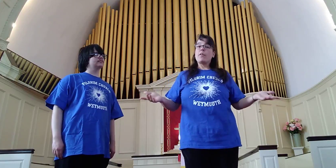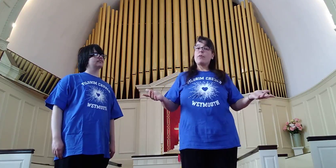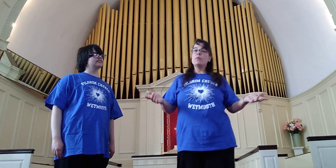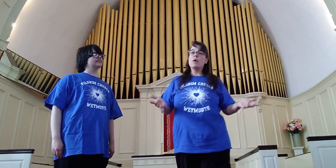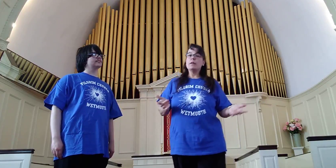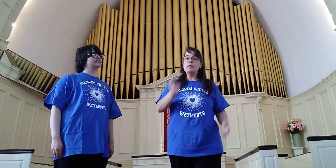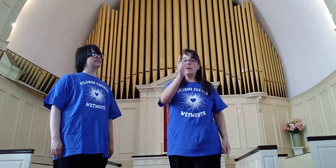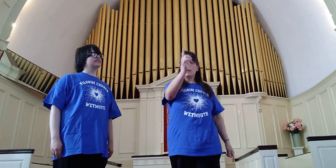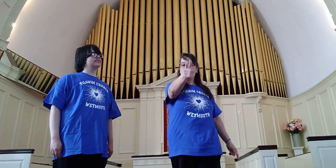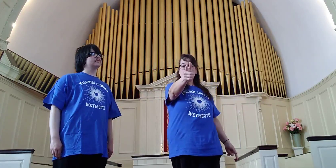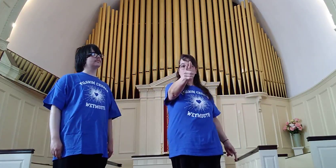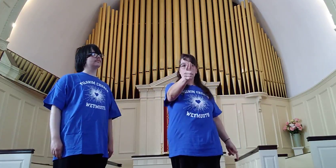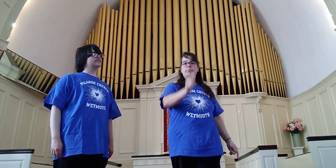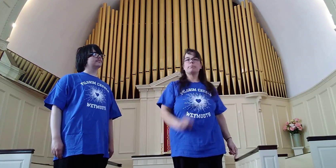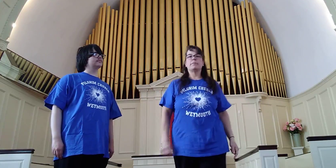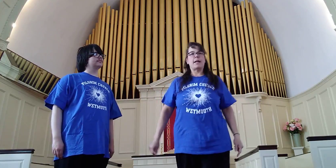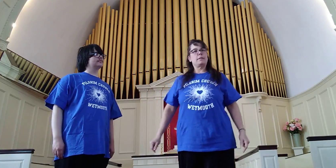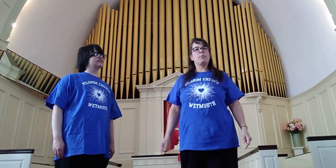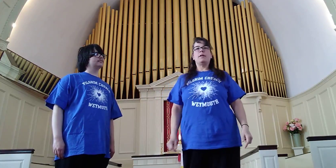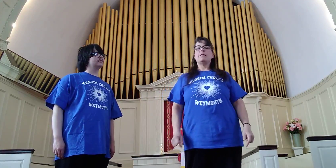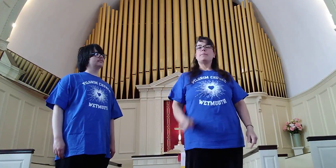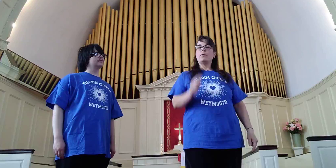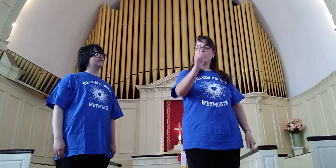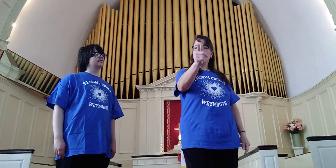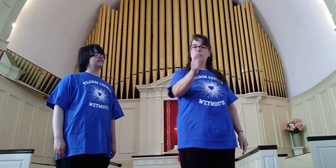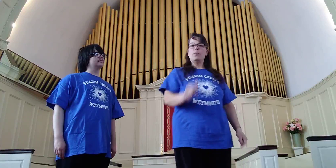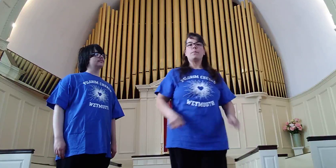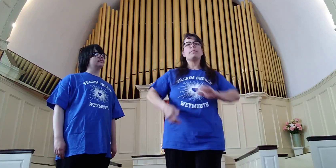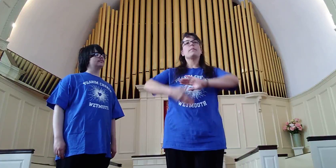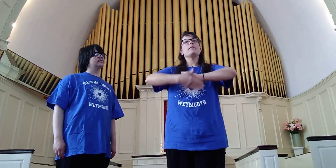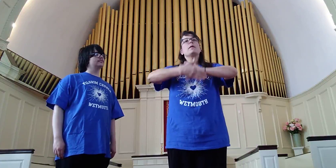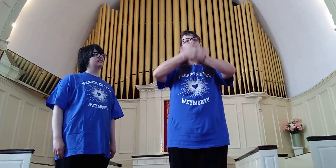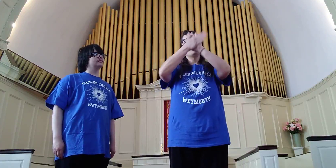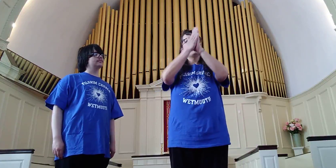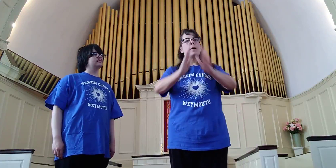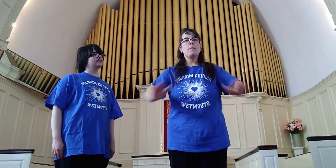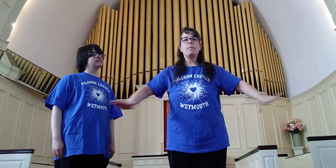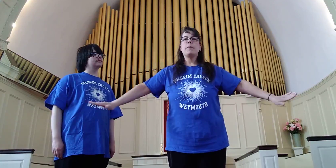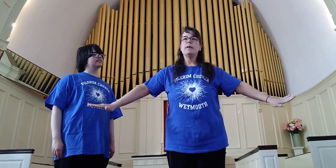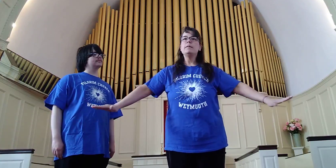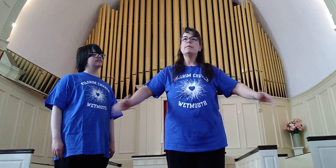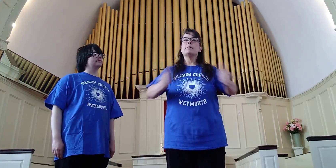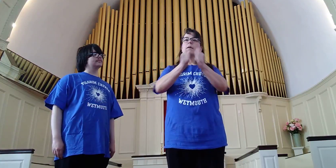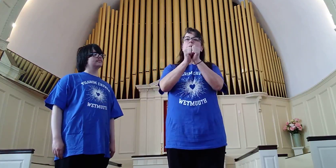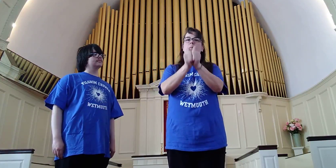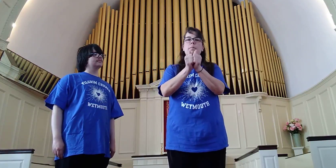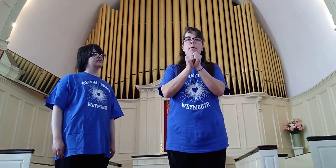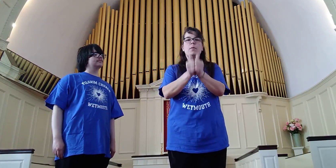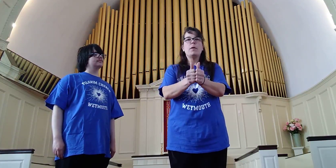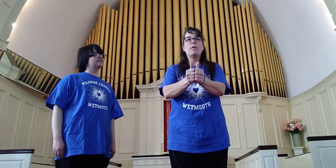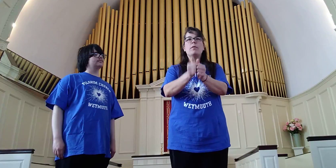then the third one is you. That's pretty simple. You. Peace. Be with.